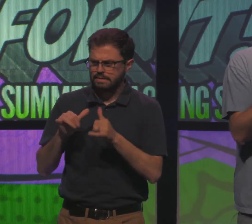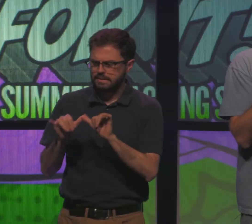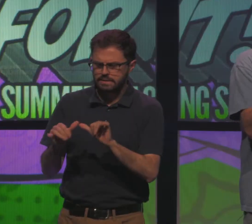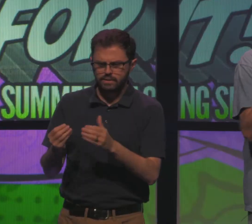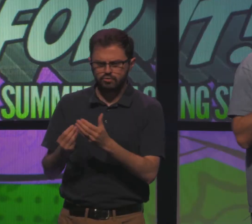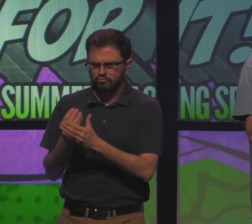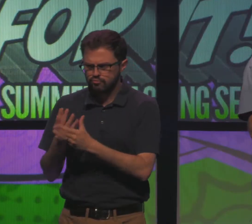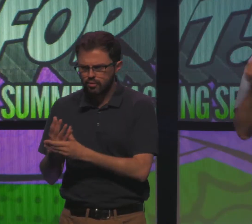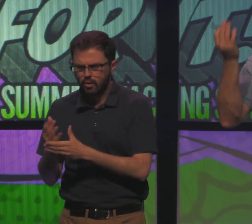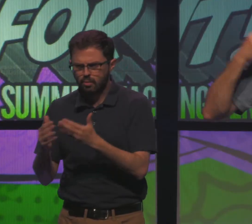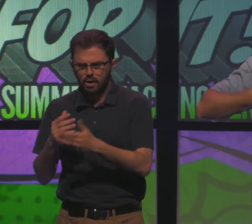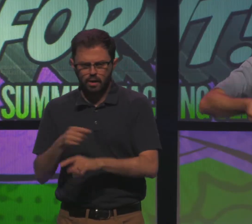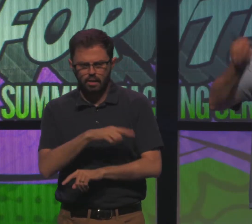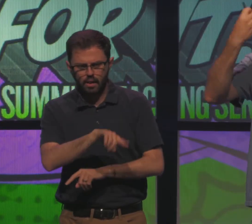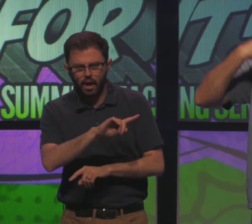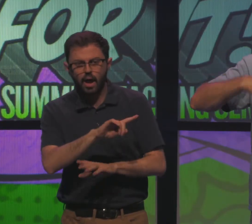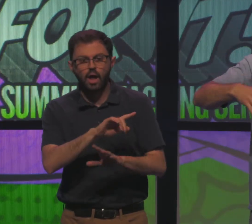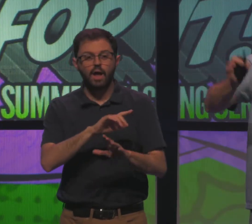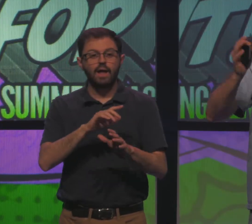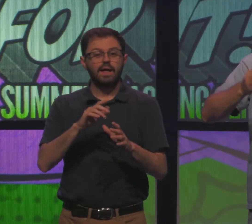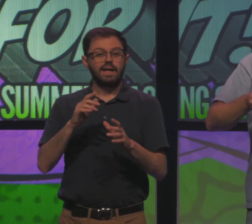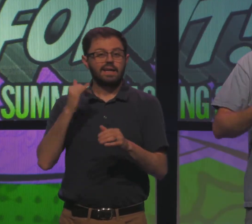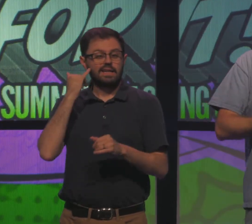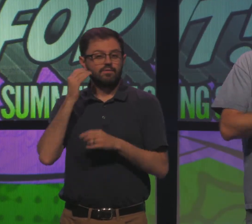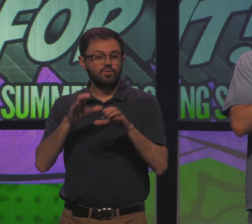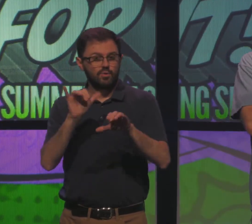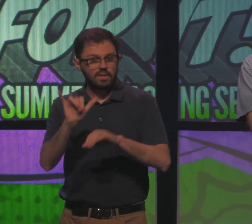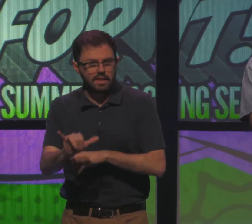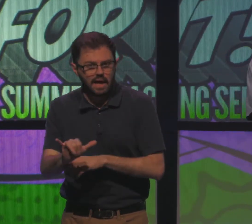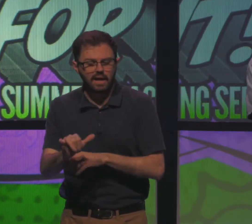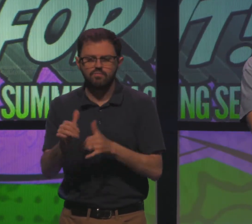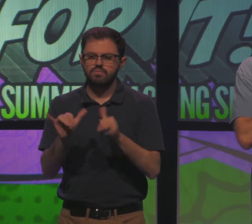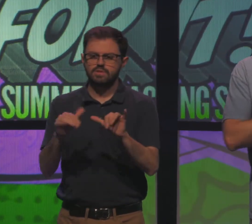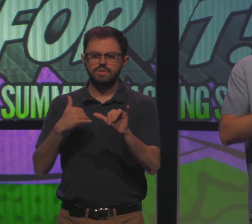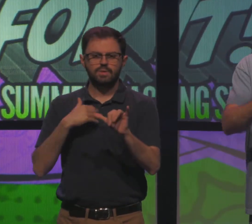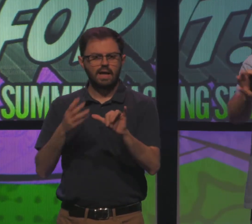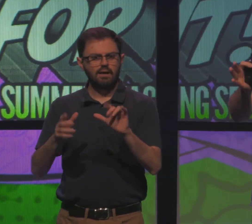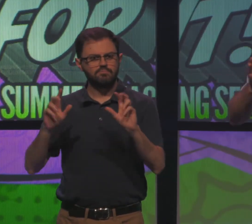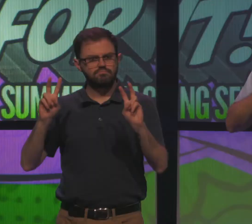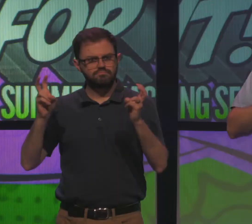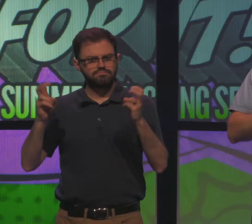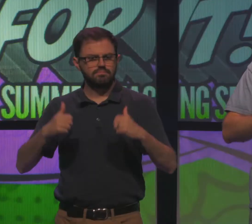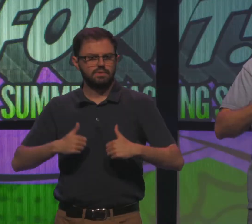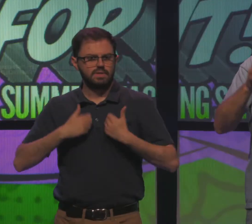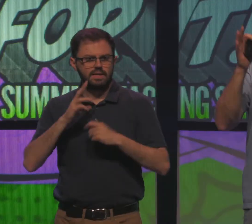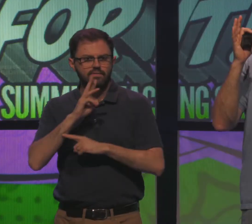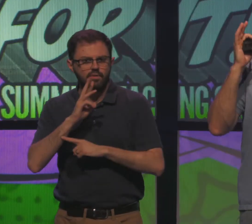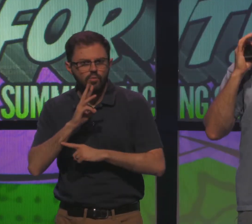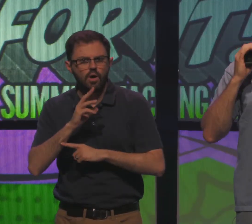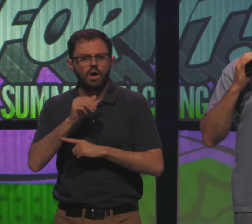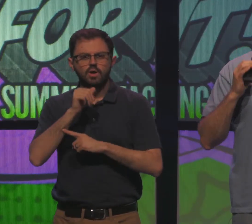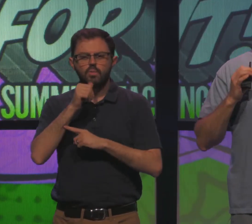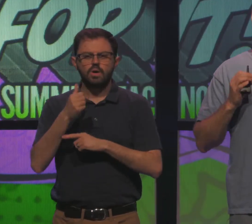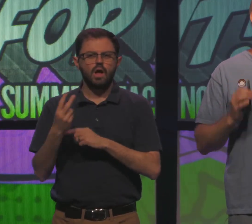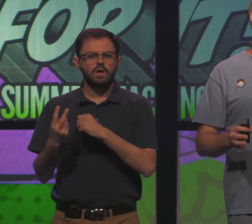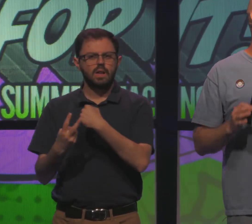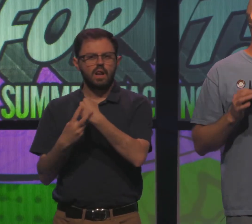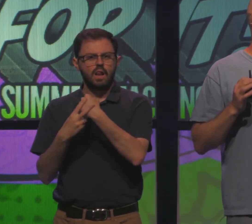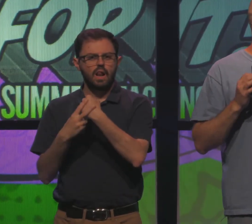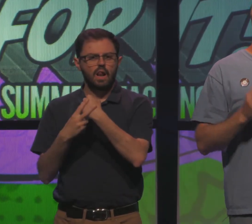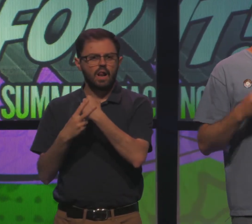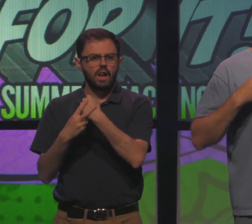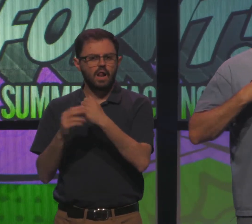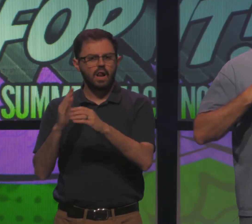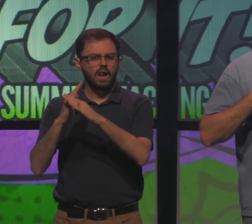that, we're allowing living water to keep flowing through us, not as a reservoir, but as a stream that can nourish others